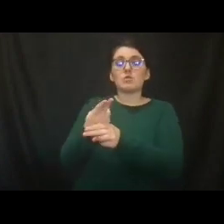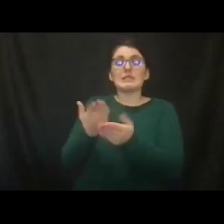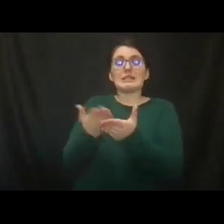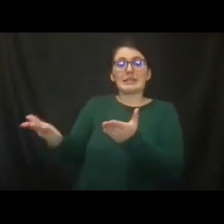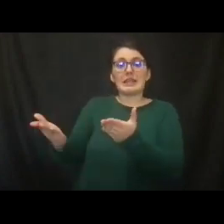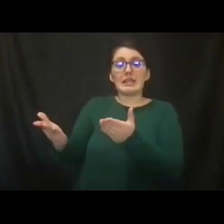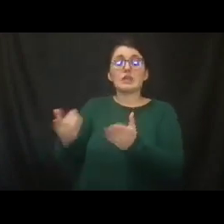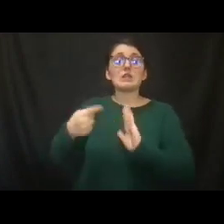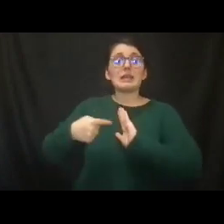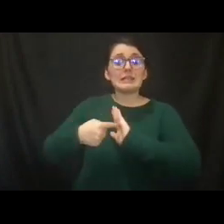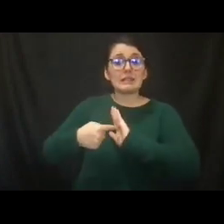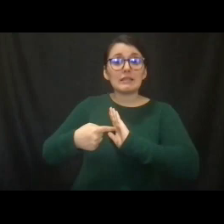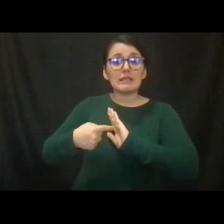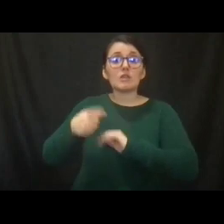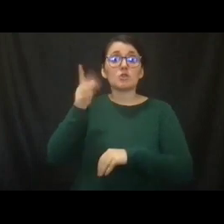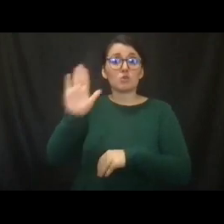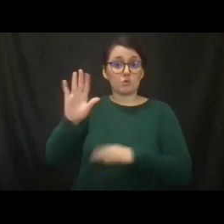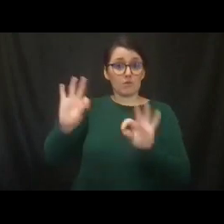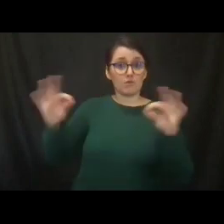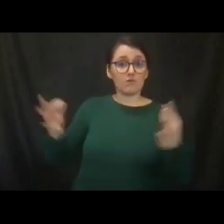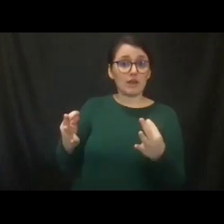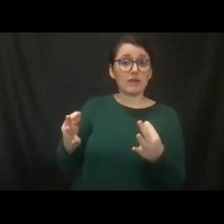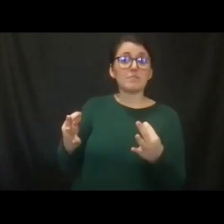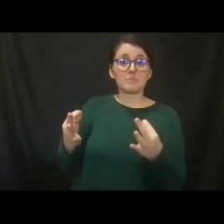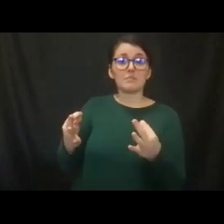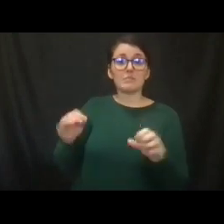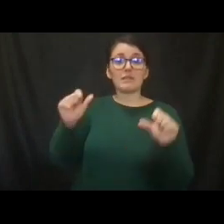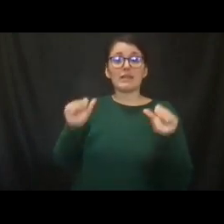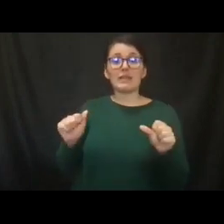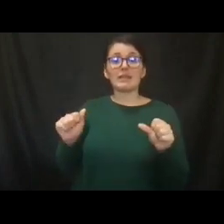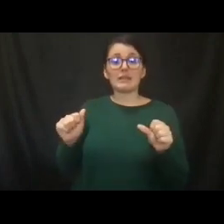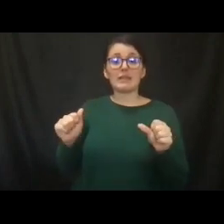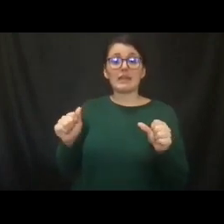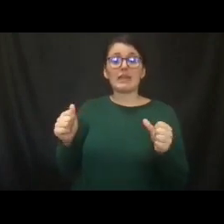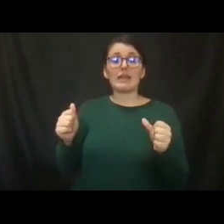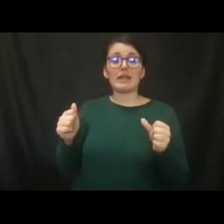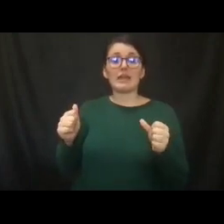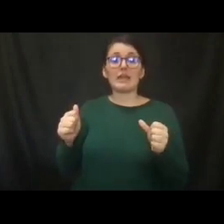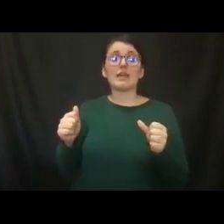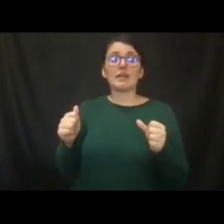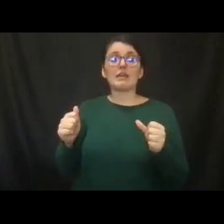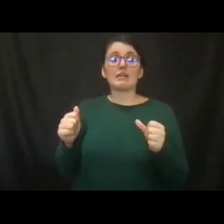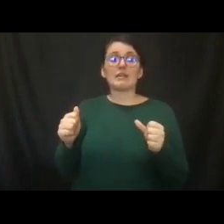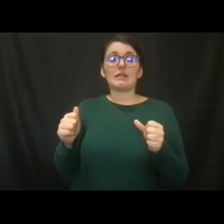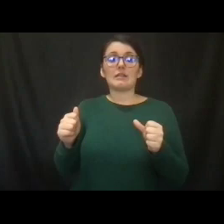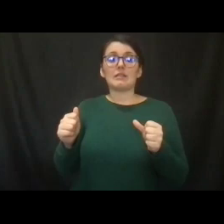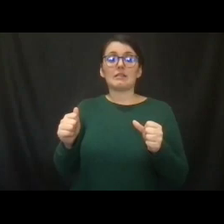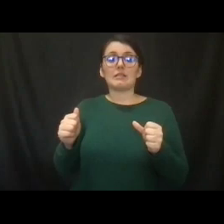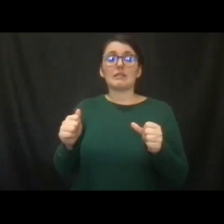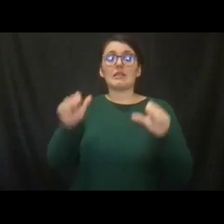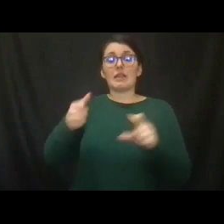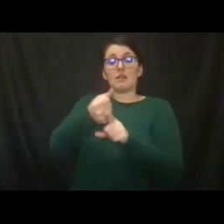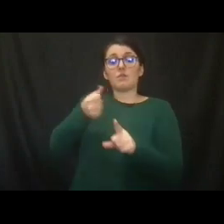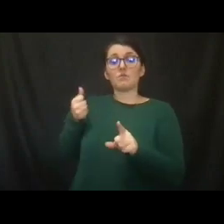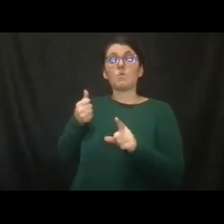their ears open for those things. That's how that one ended up happening, as voters said, we care about this. We want the right